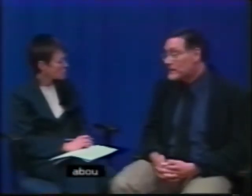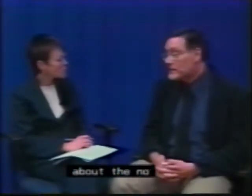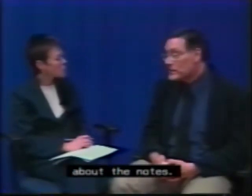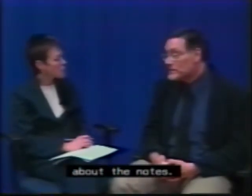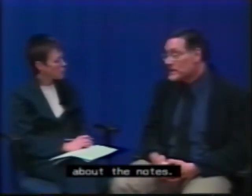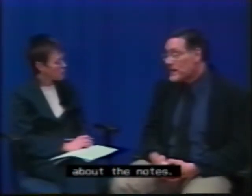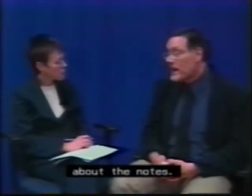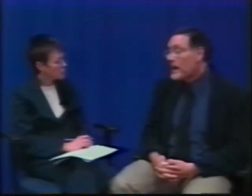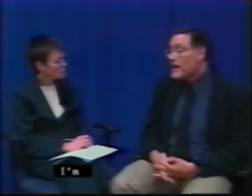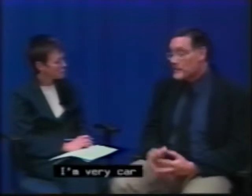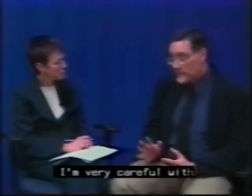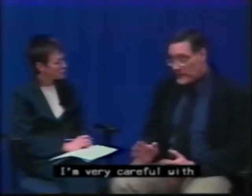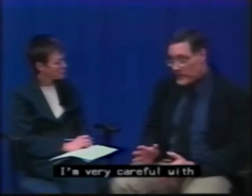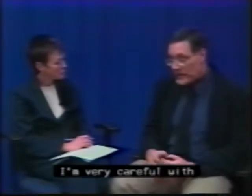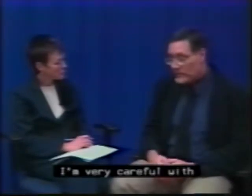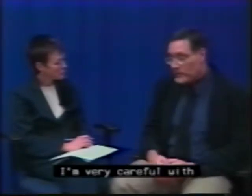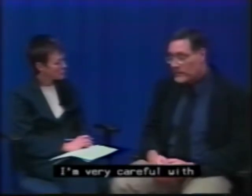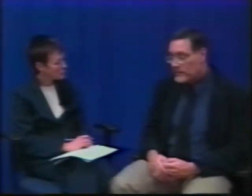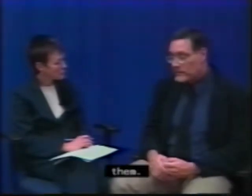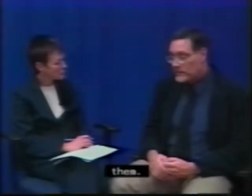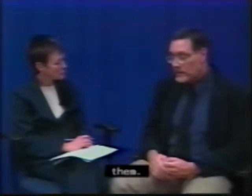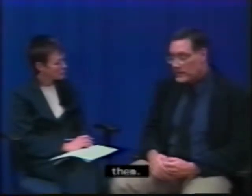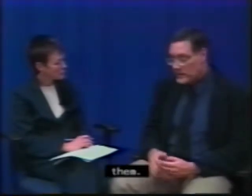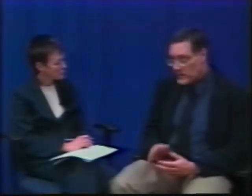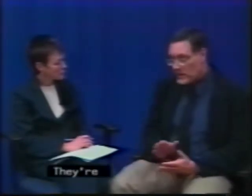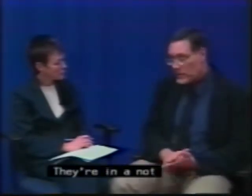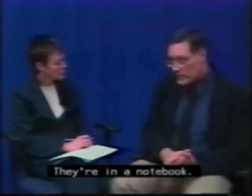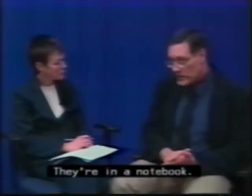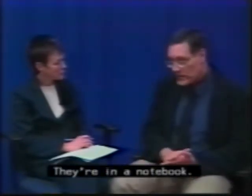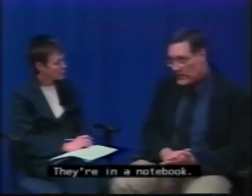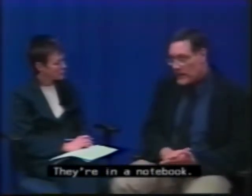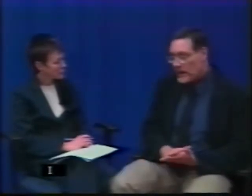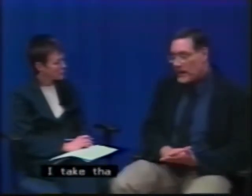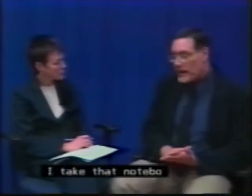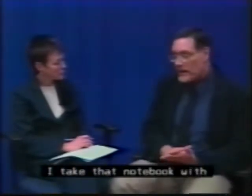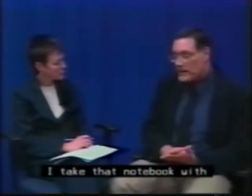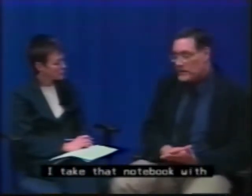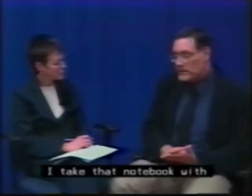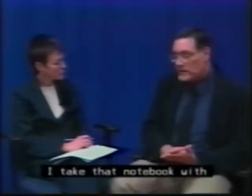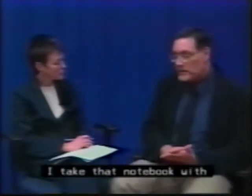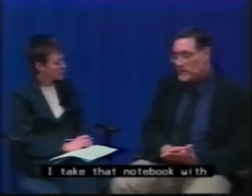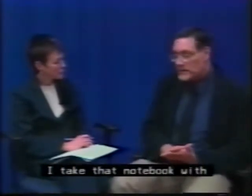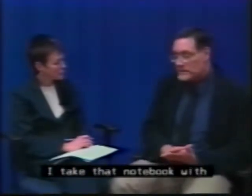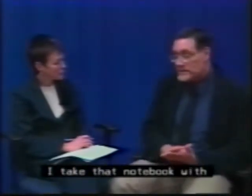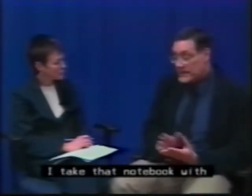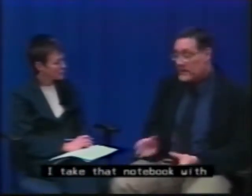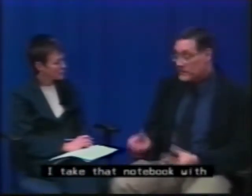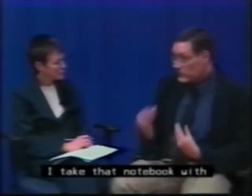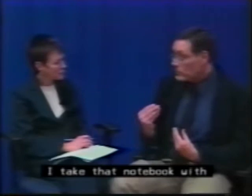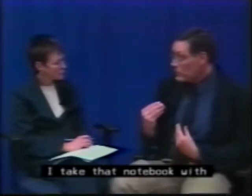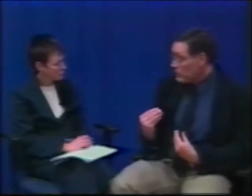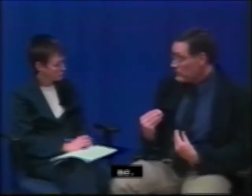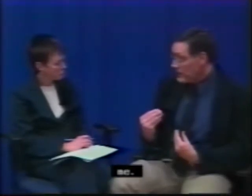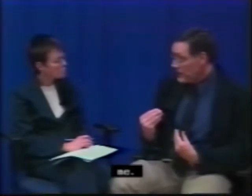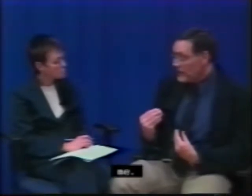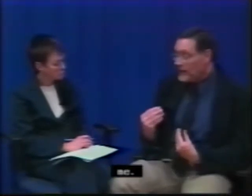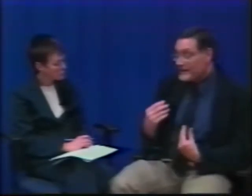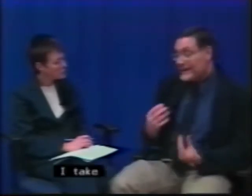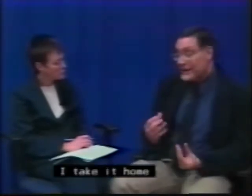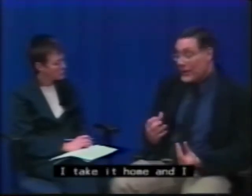the notes. I'm very careful with them. They're in a notebook. I take that notebook with me. Mm-hmm. I take it home